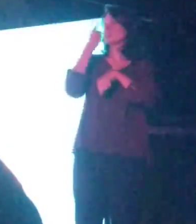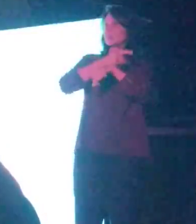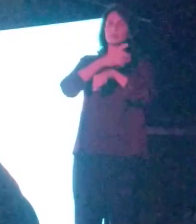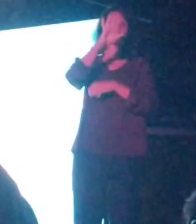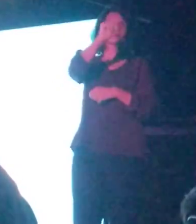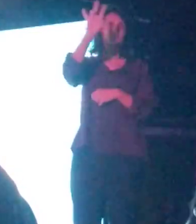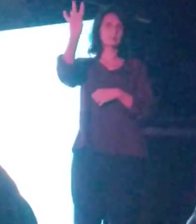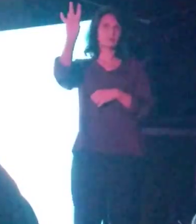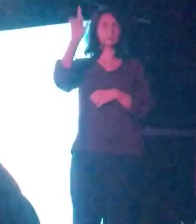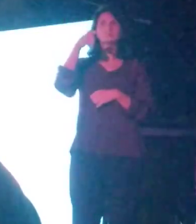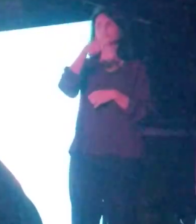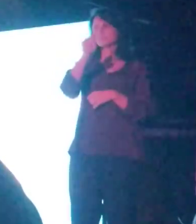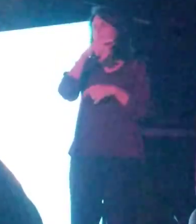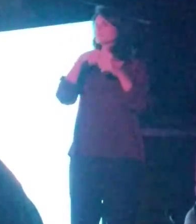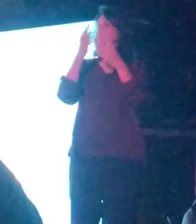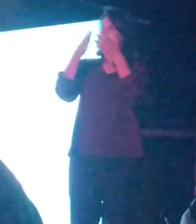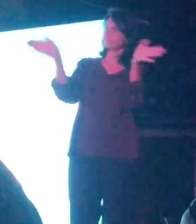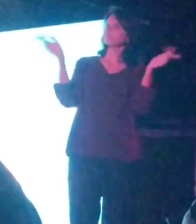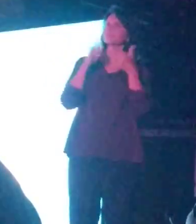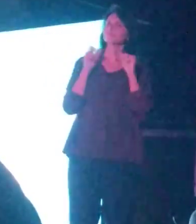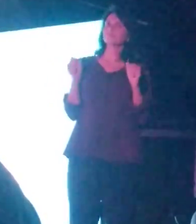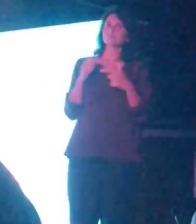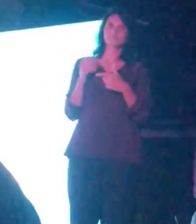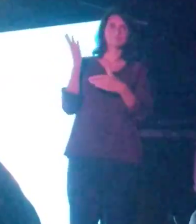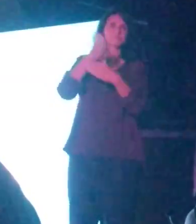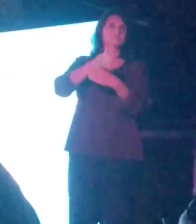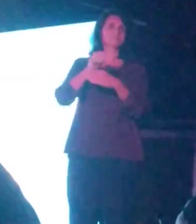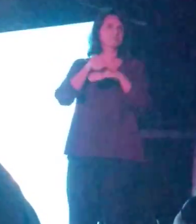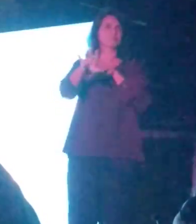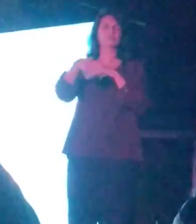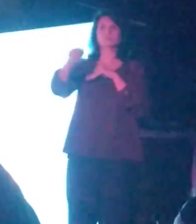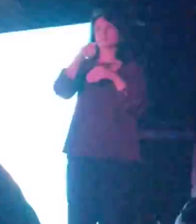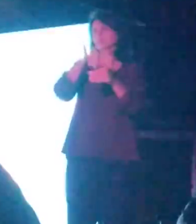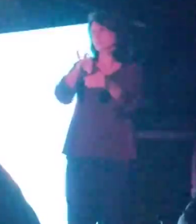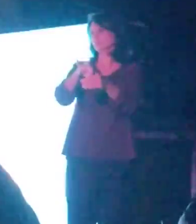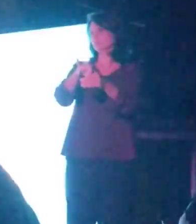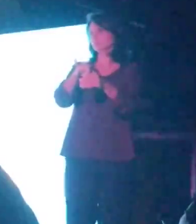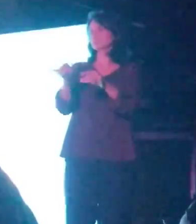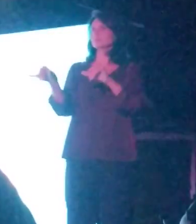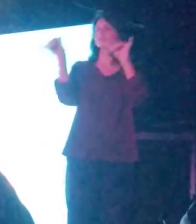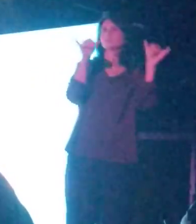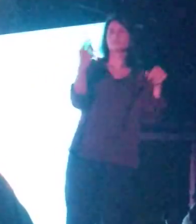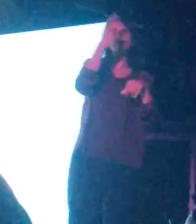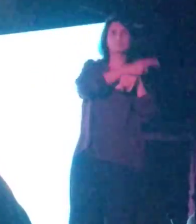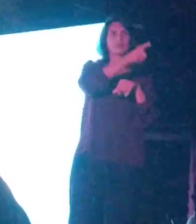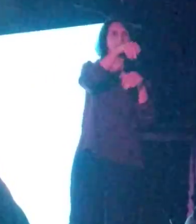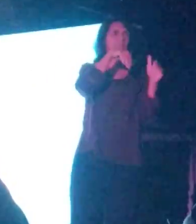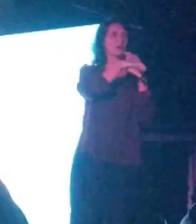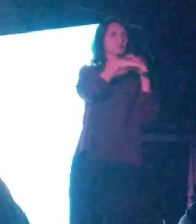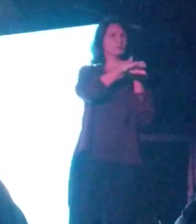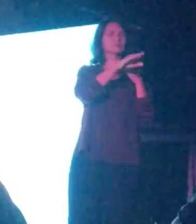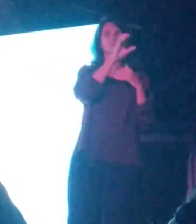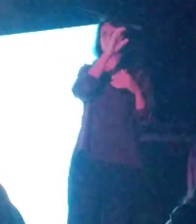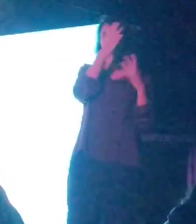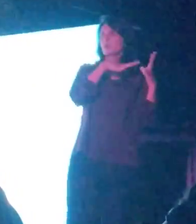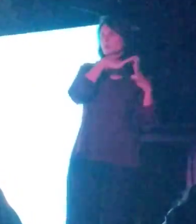that they had information that they were interfering with the election. It was the same day that Access Hollywood came out. There was a hurricane. It was the same day that the Dusty